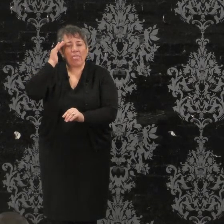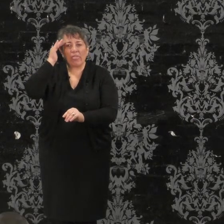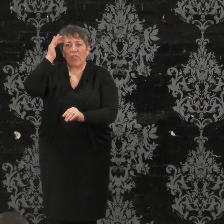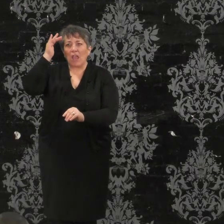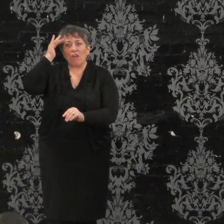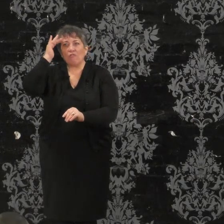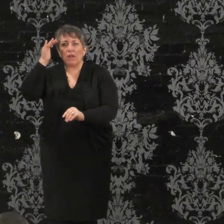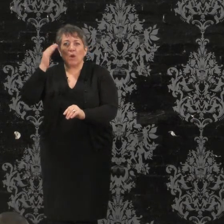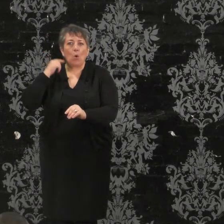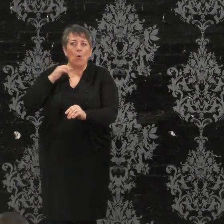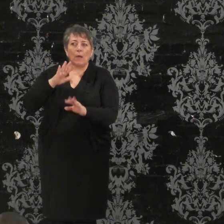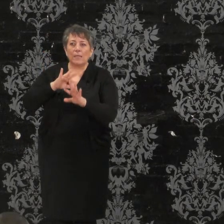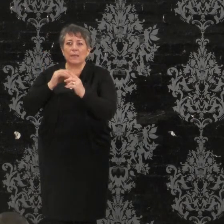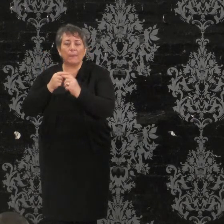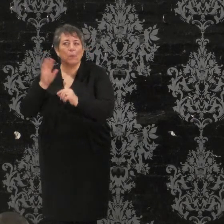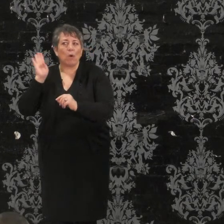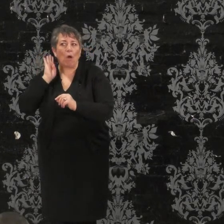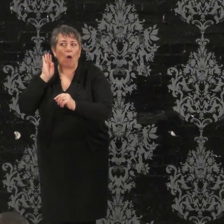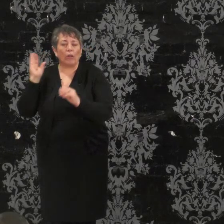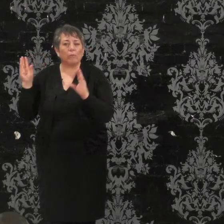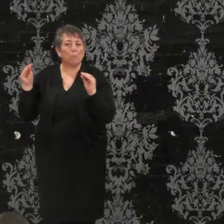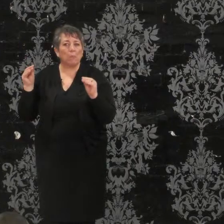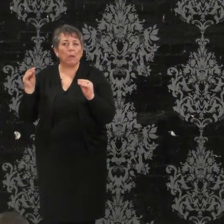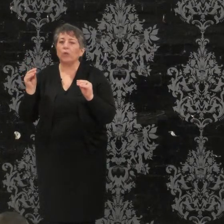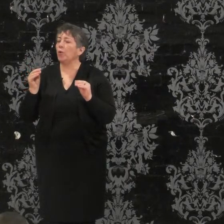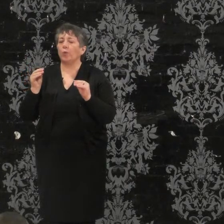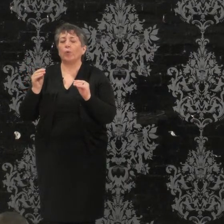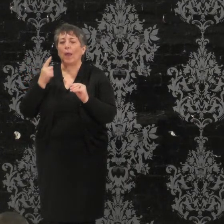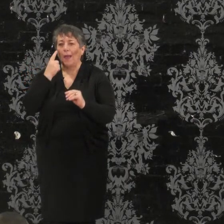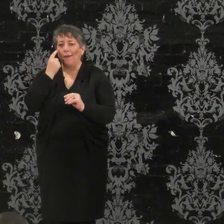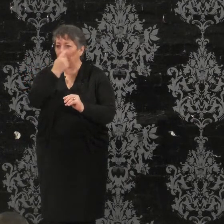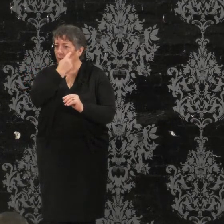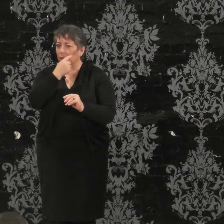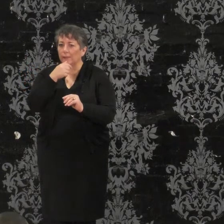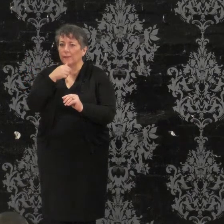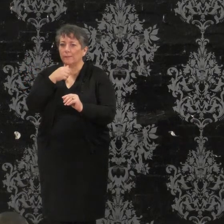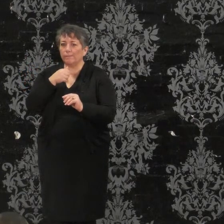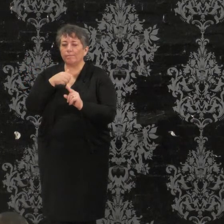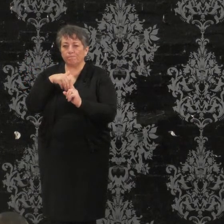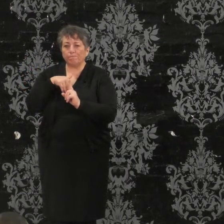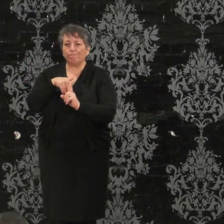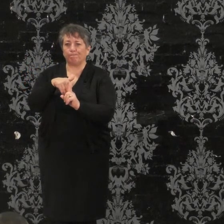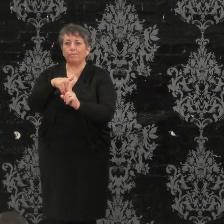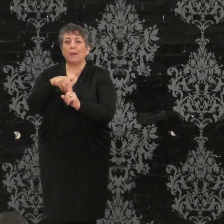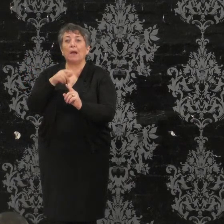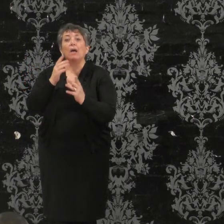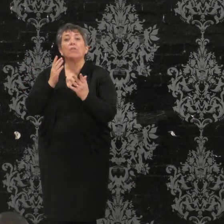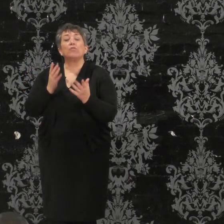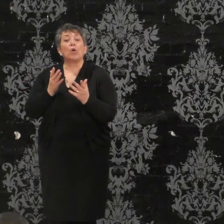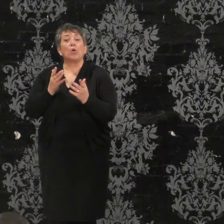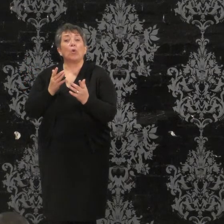it's backed up by the evidence. And today, we're releasing the most detailed analysis